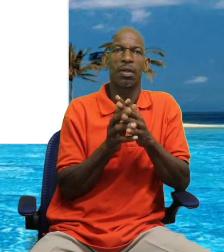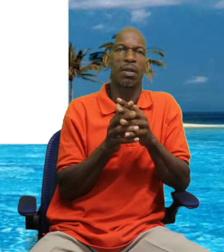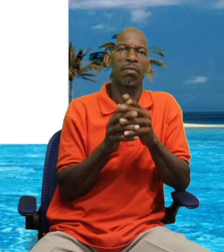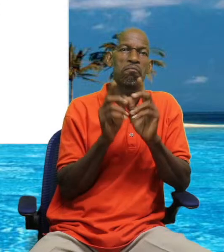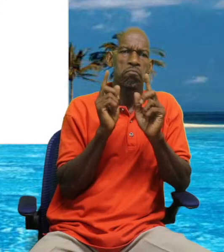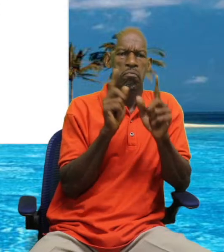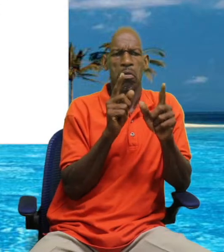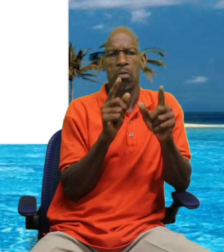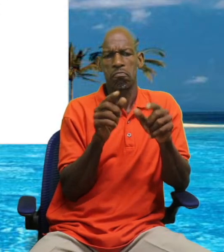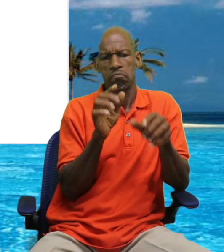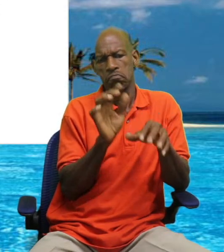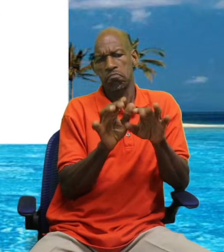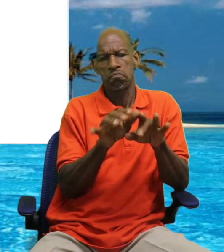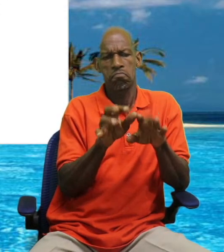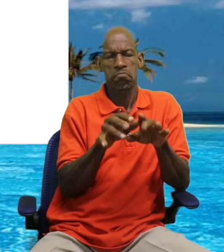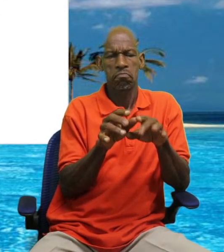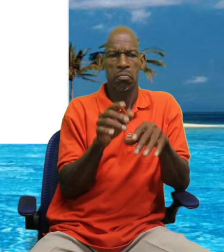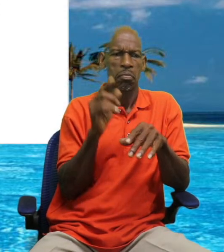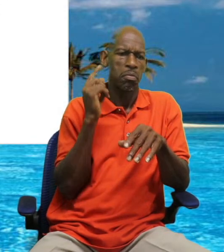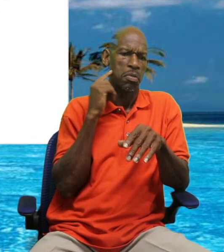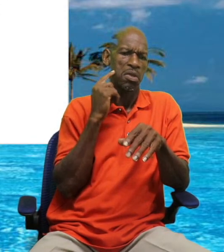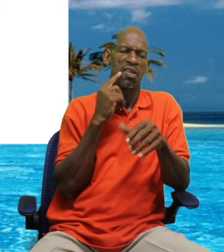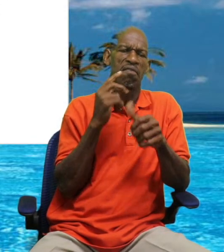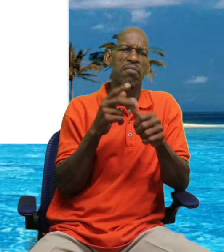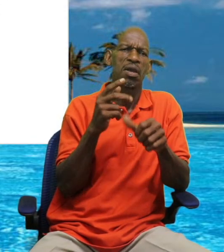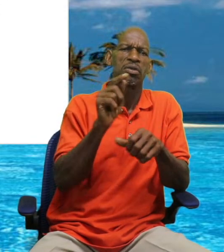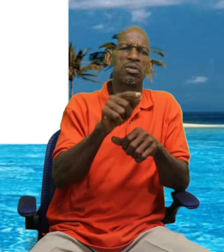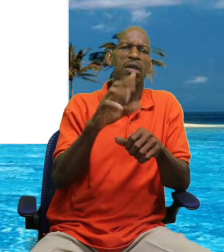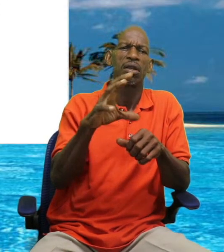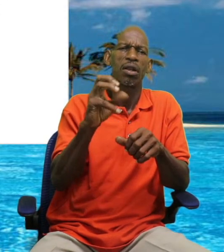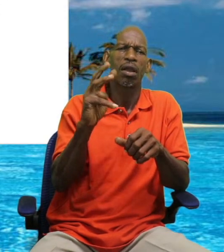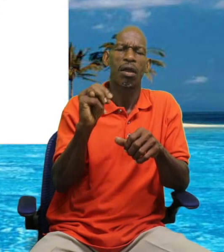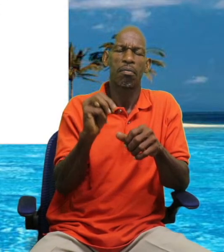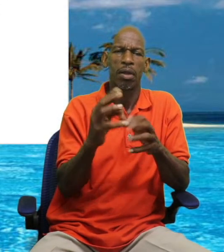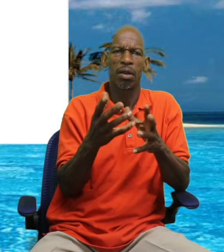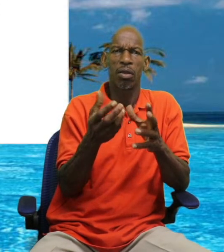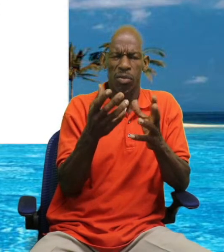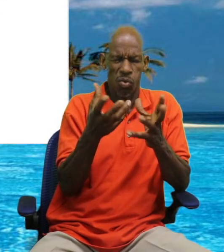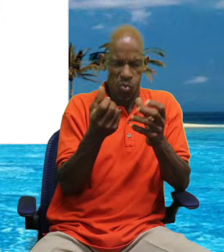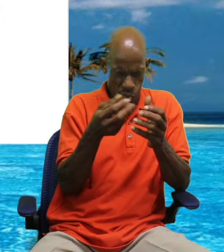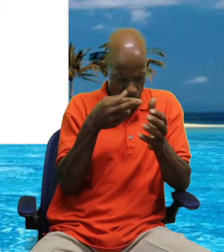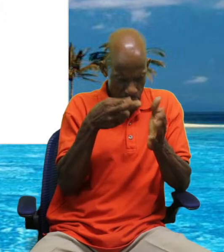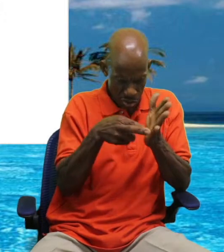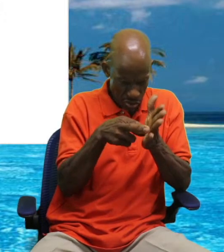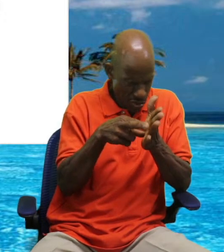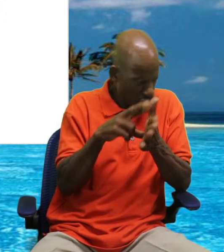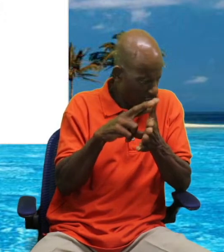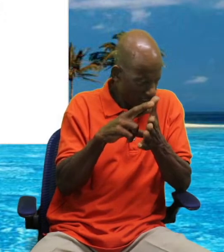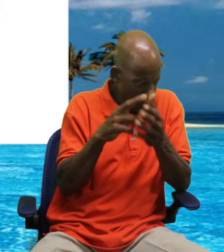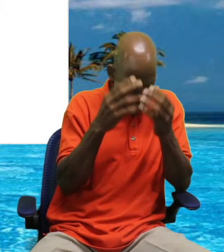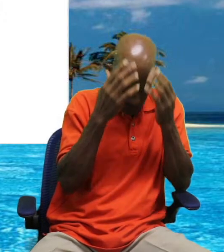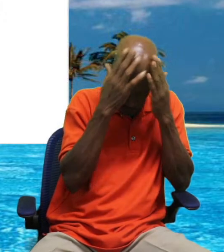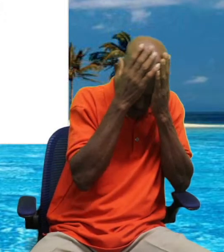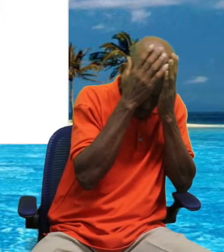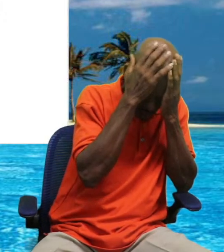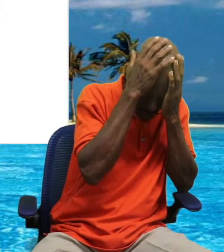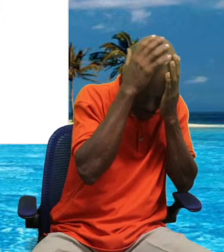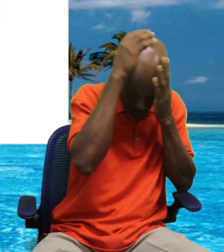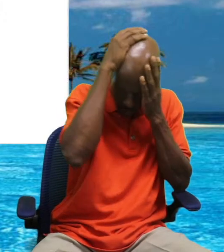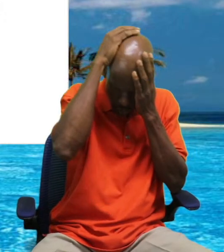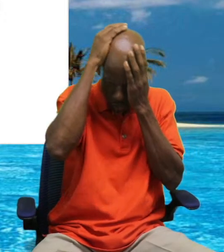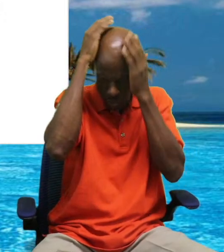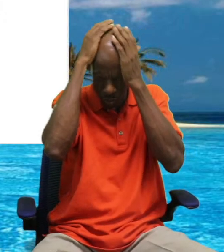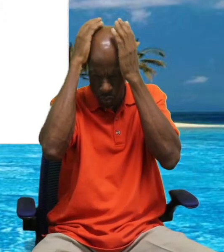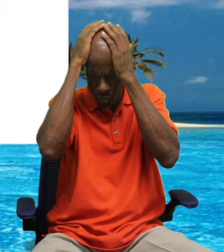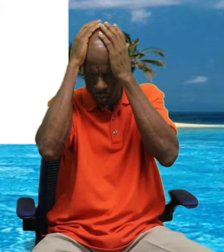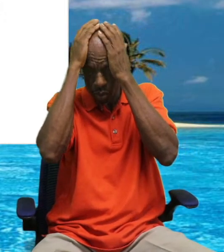deafpioneers.com. So if you want to do your revision and you can't remember things that was done, you can go